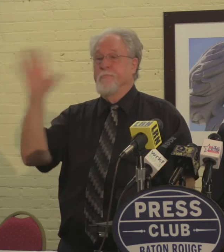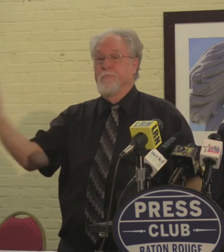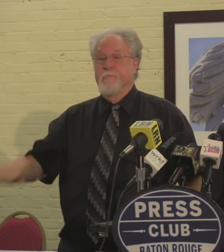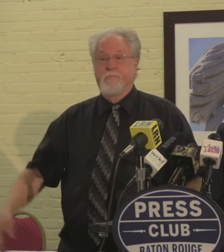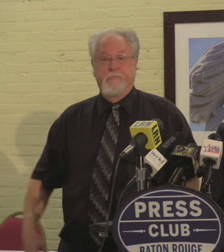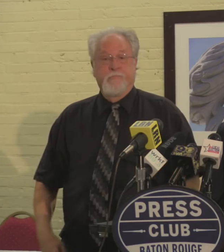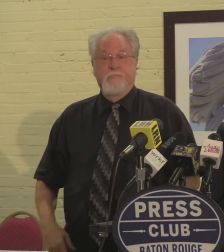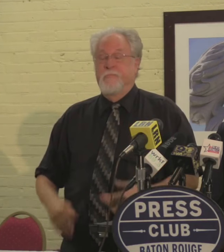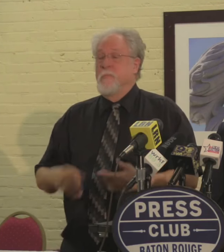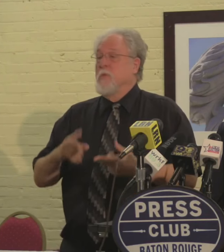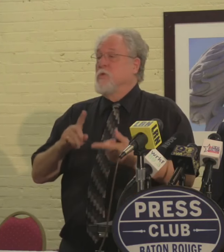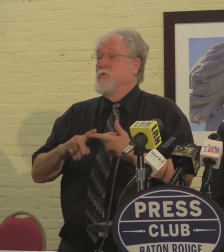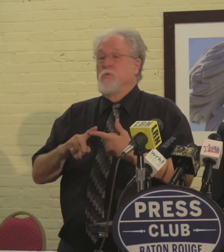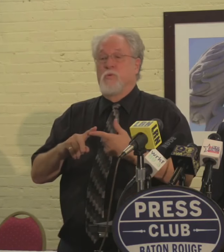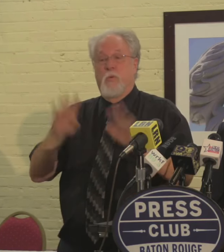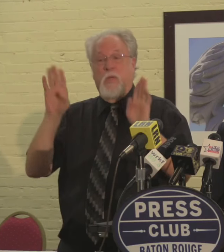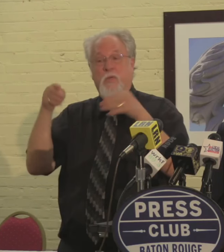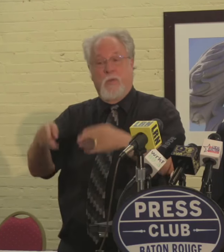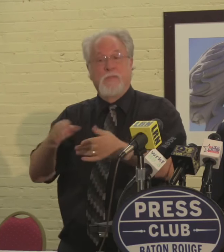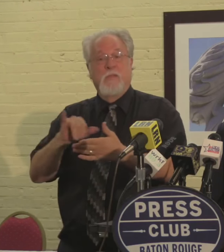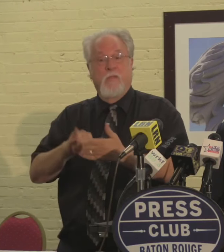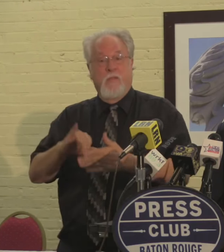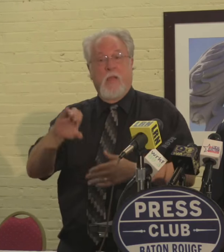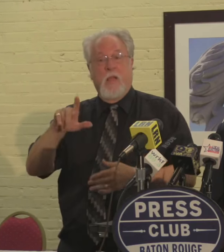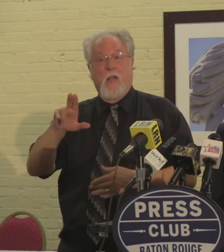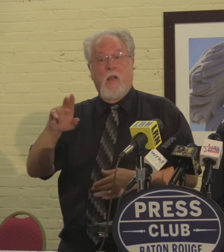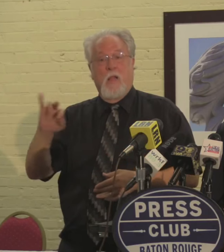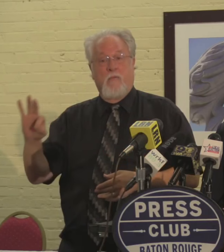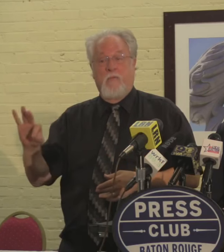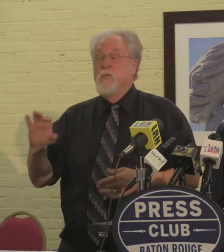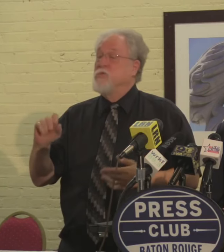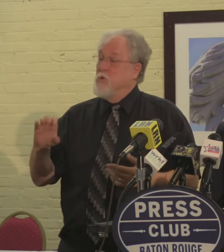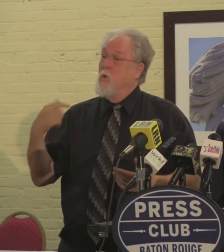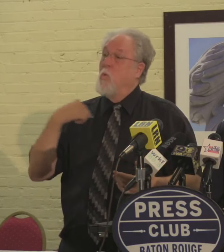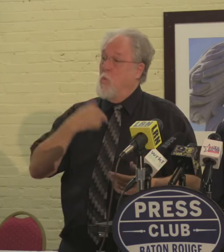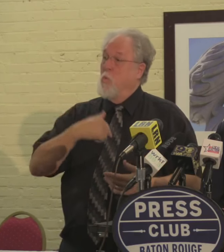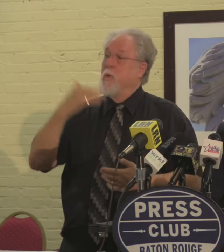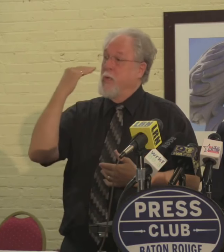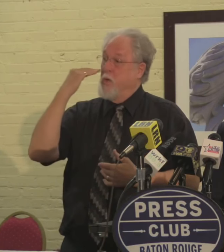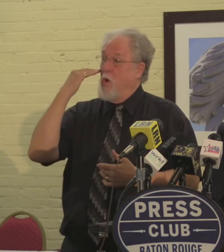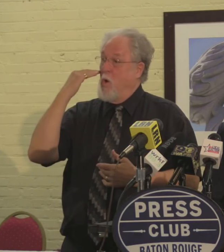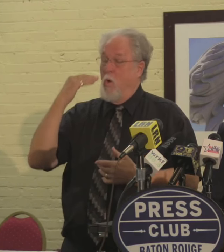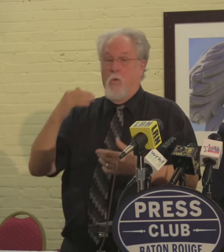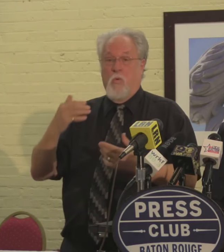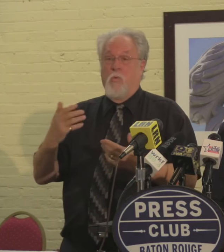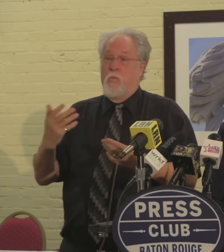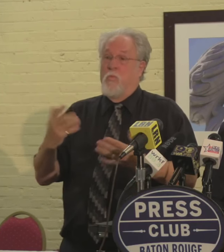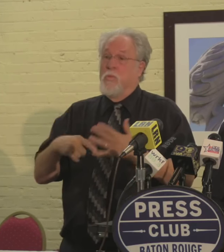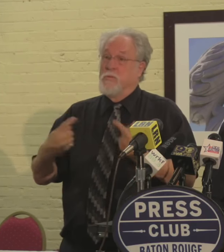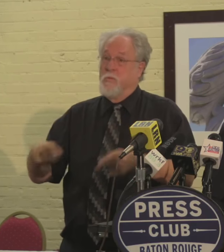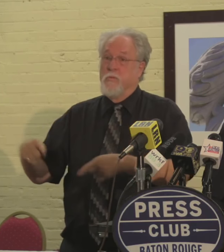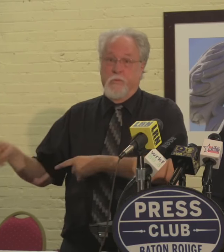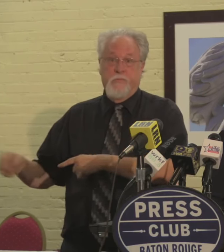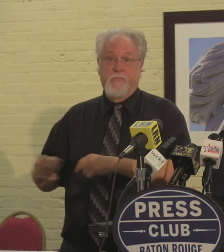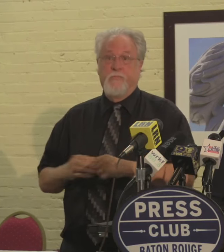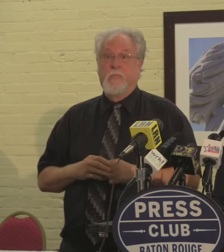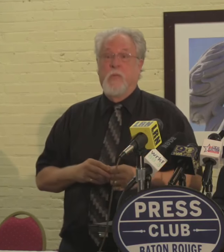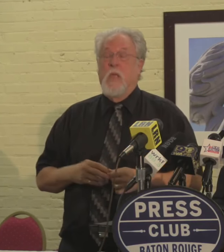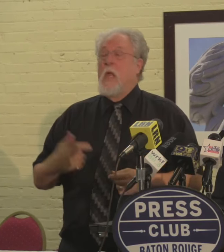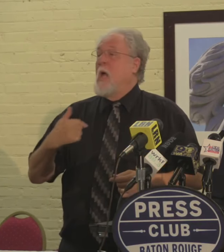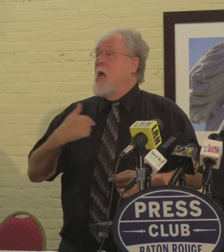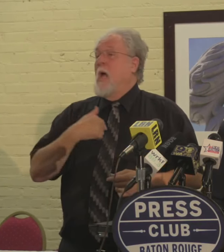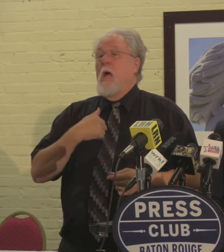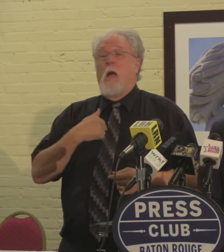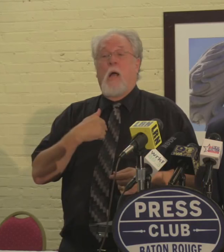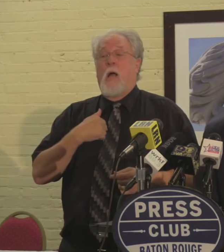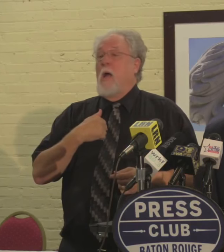sessions in order to address this cliff. And so we know the situation. I do